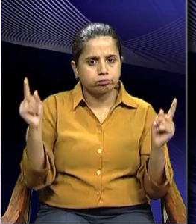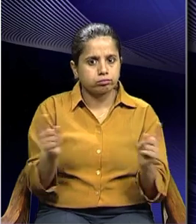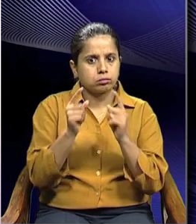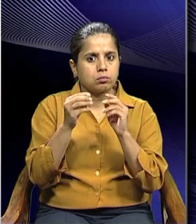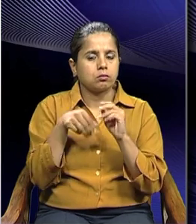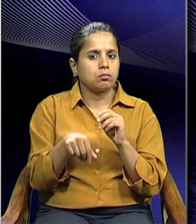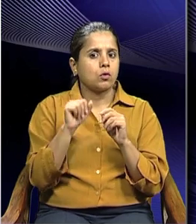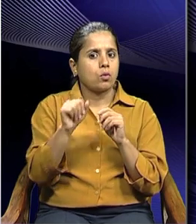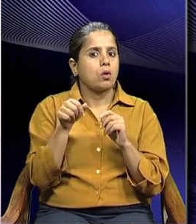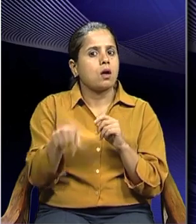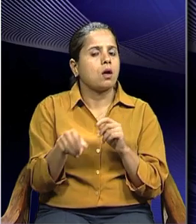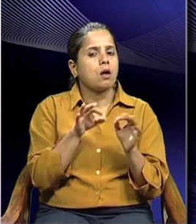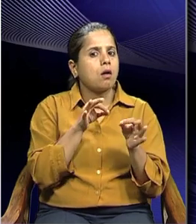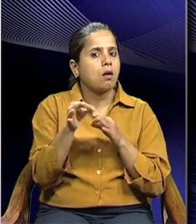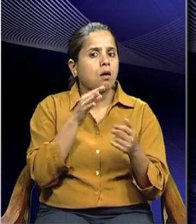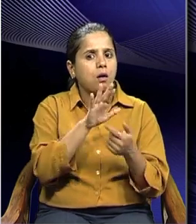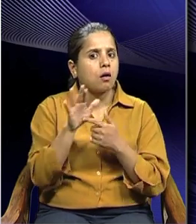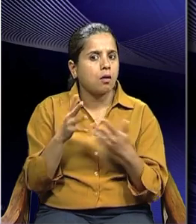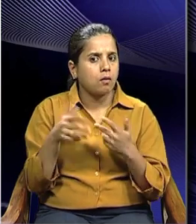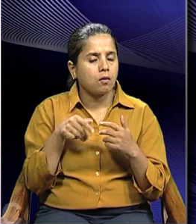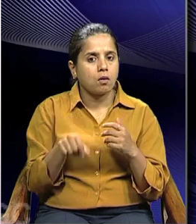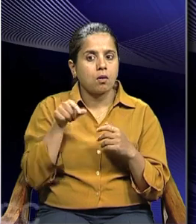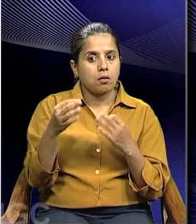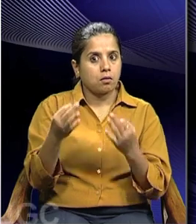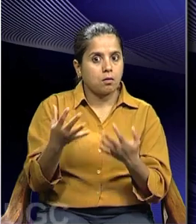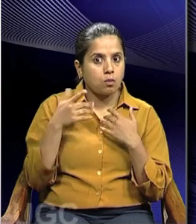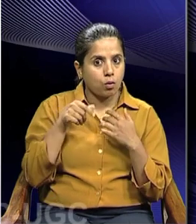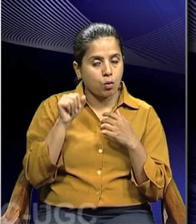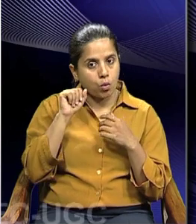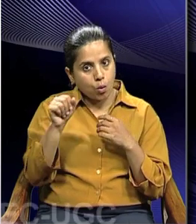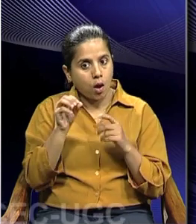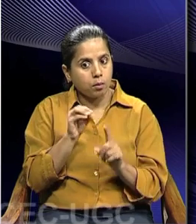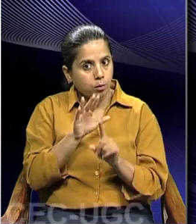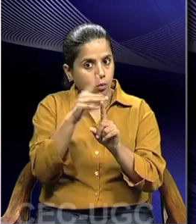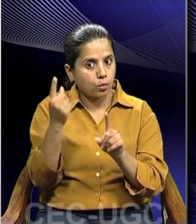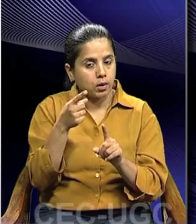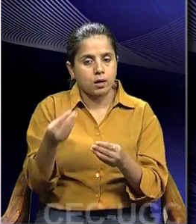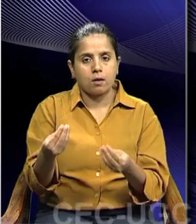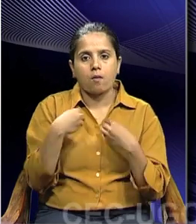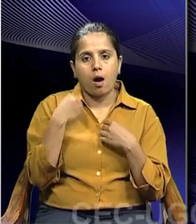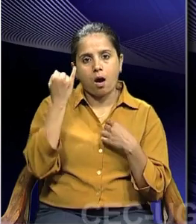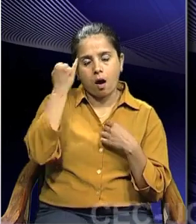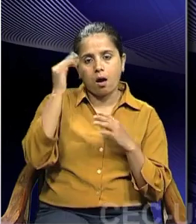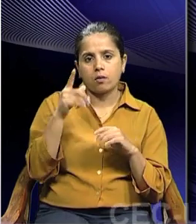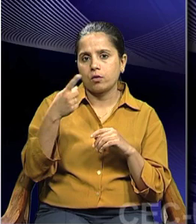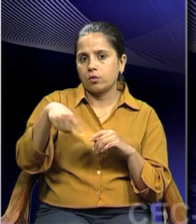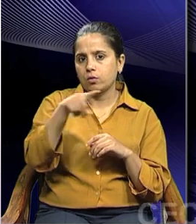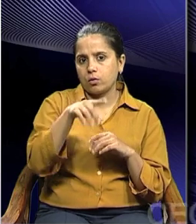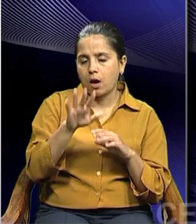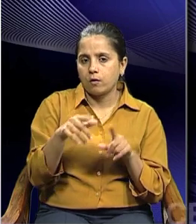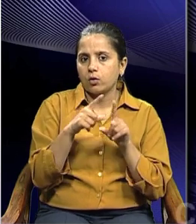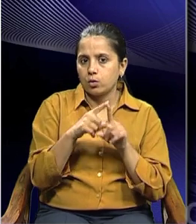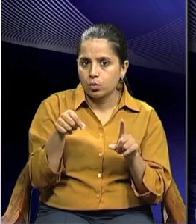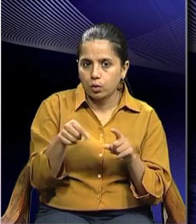not indicative of the excellence of this approach. It is giving us an idea that you are conducting